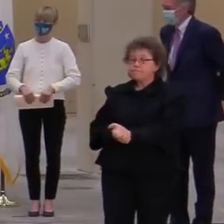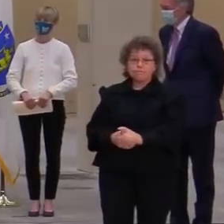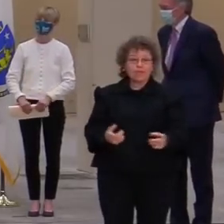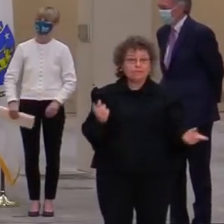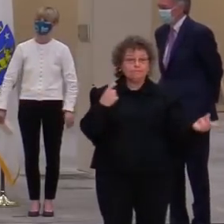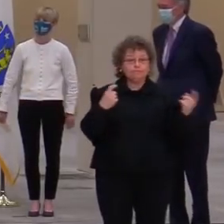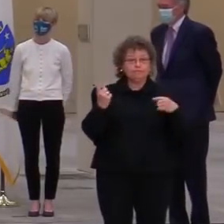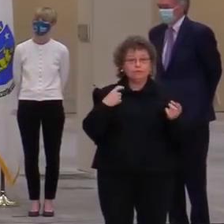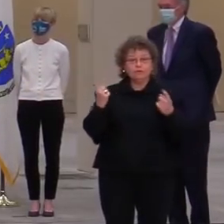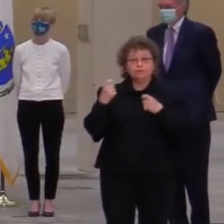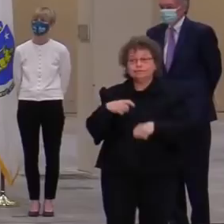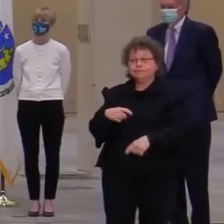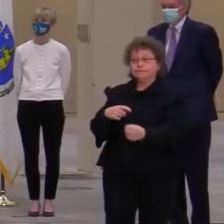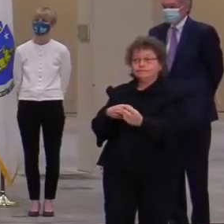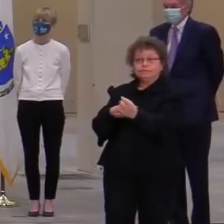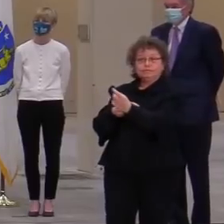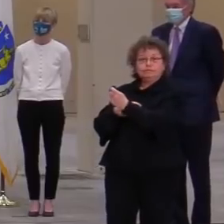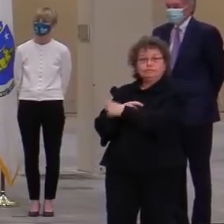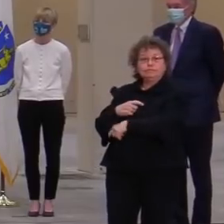Questions?